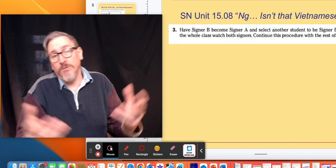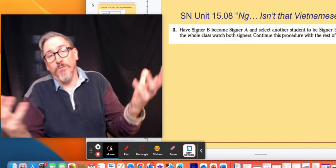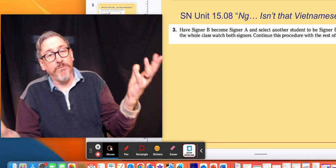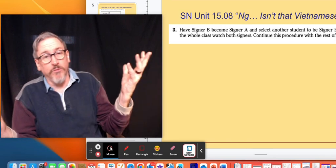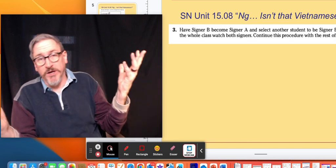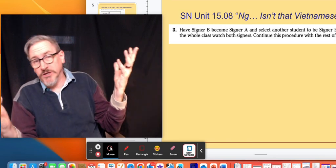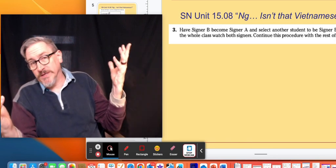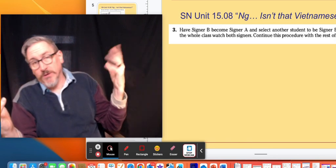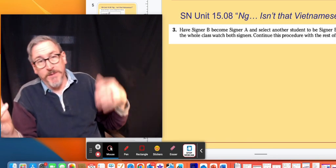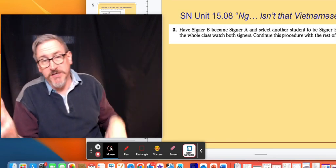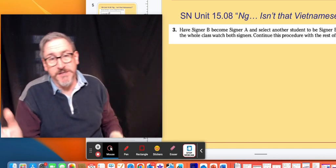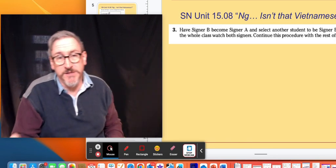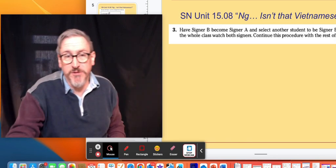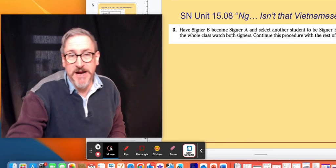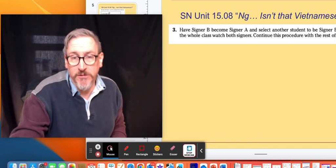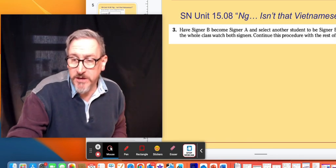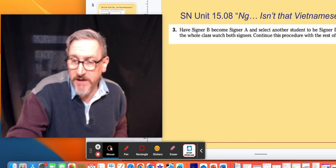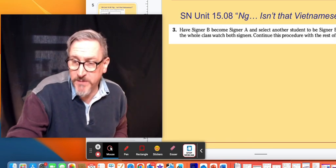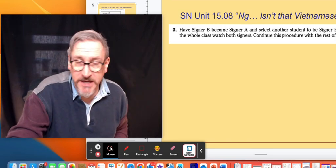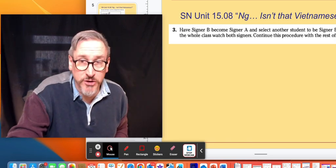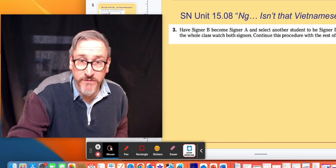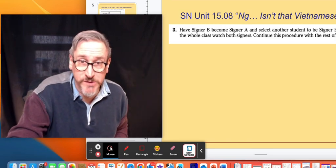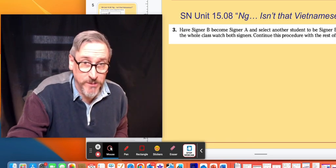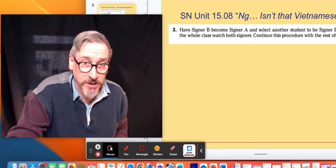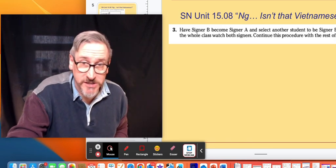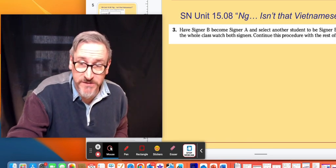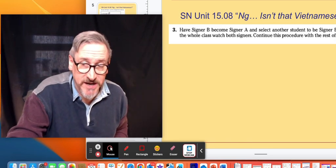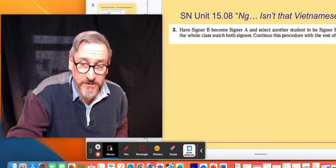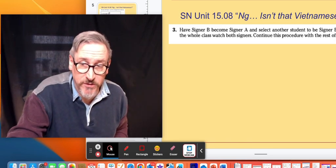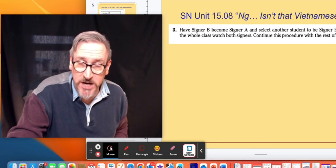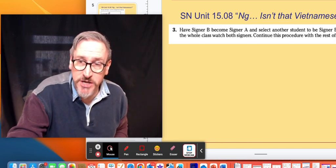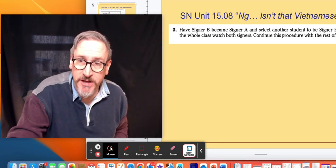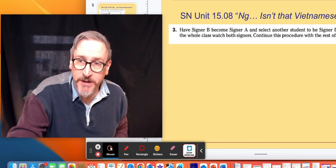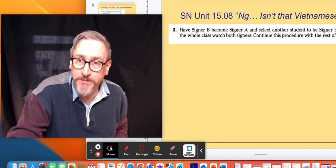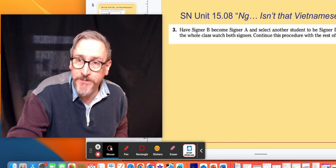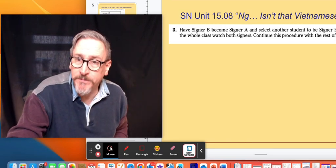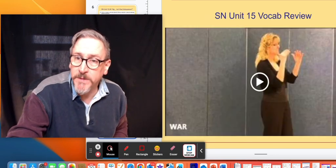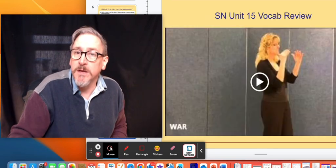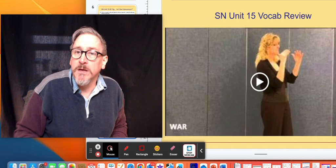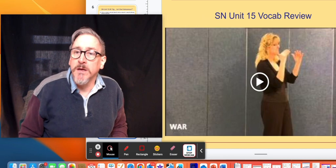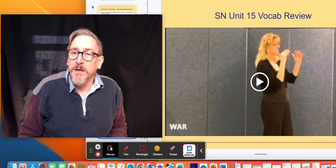And we could do a thing where we just spread out and everybody interviews someone else to find out their nationality.